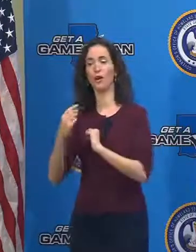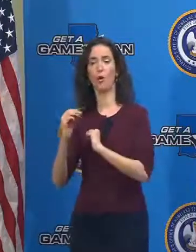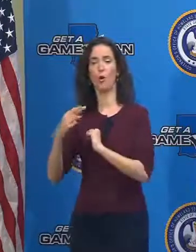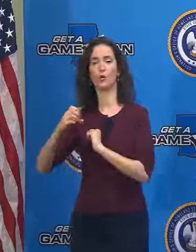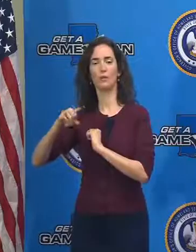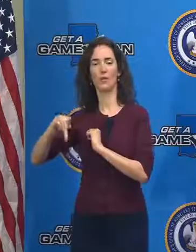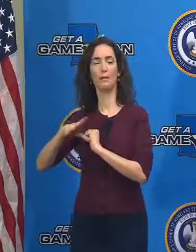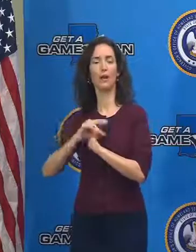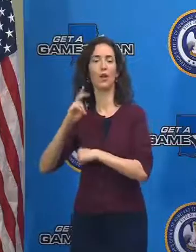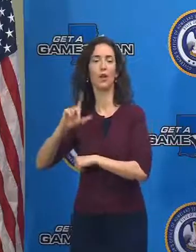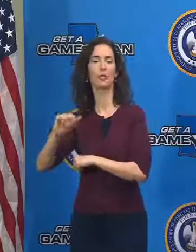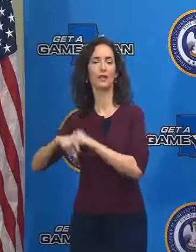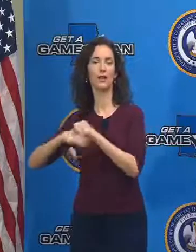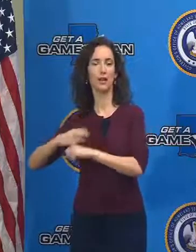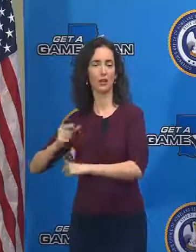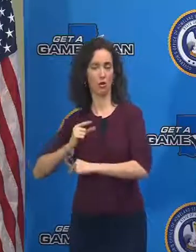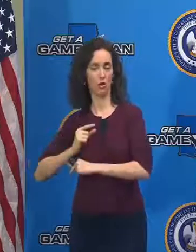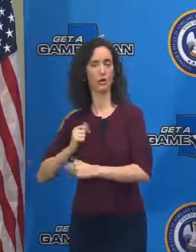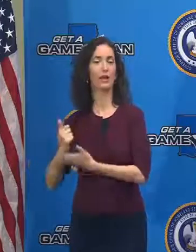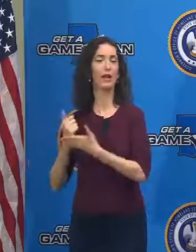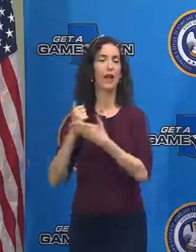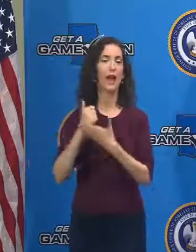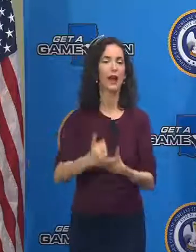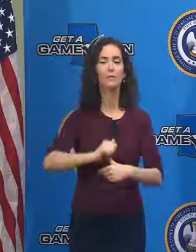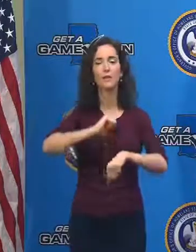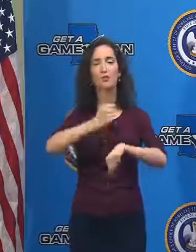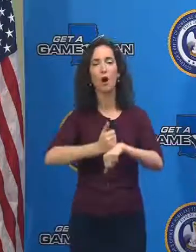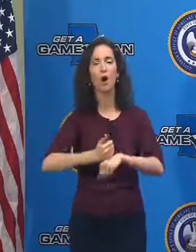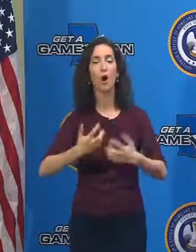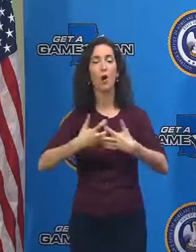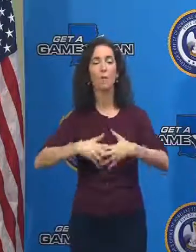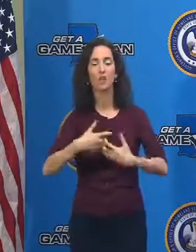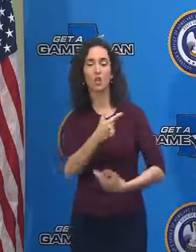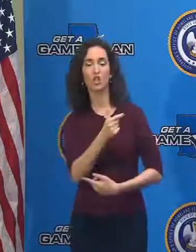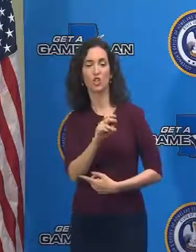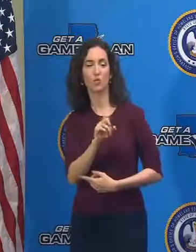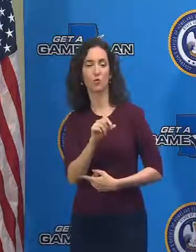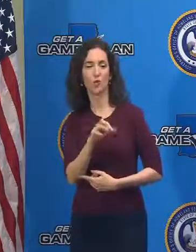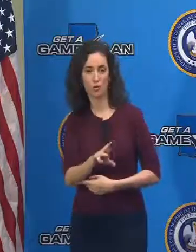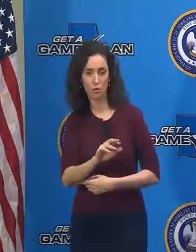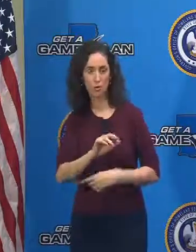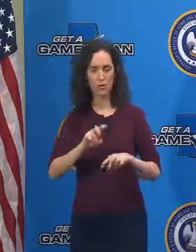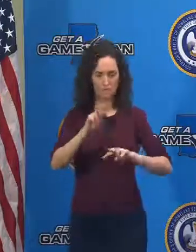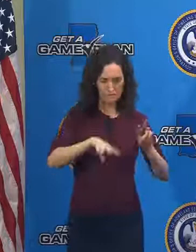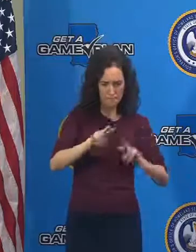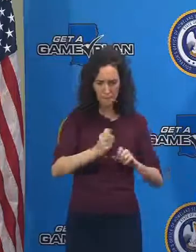Guard to assist in installing generators and doing assessment from generators.